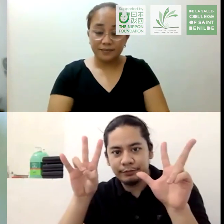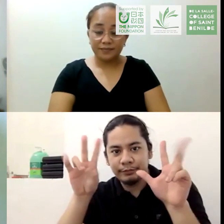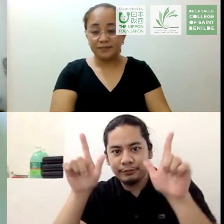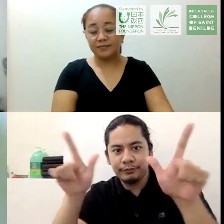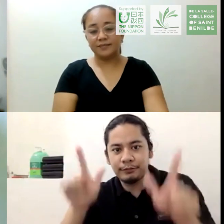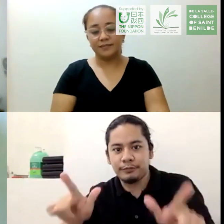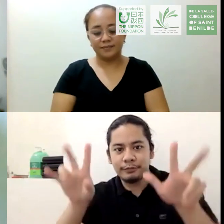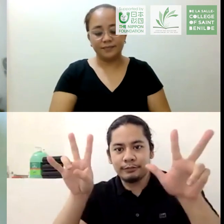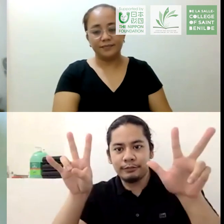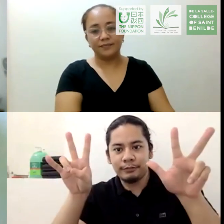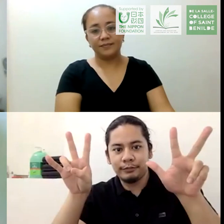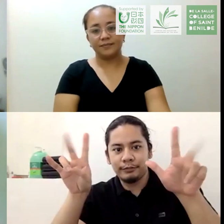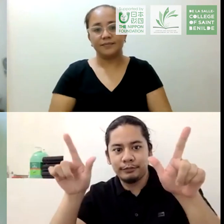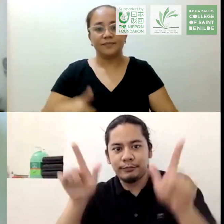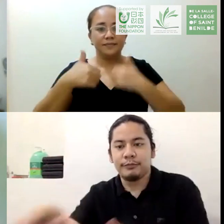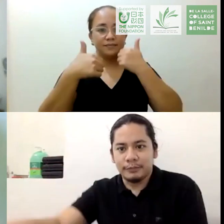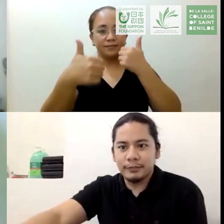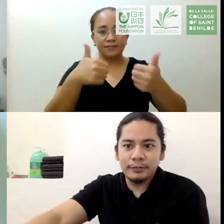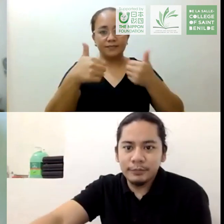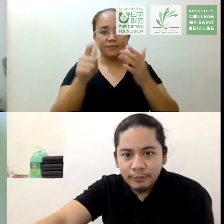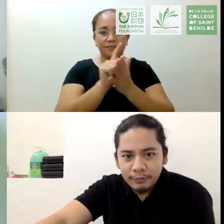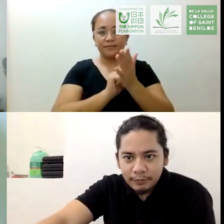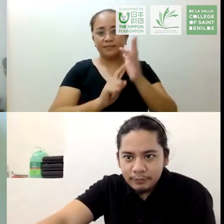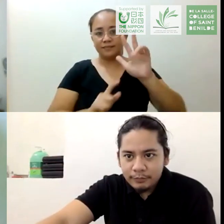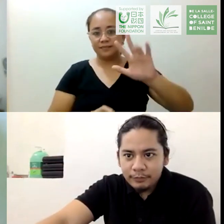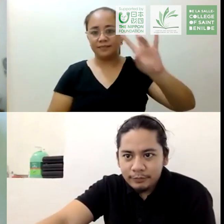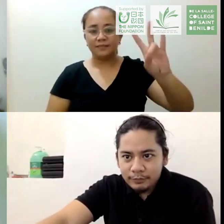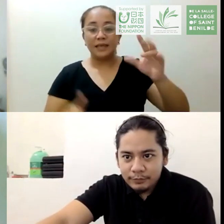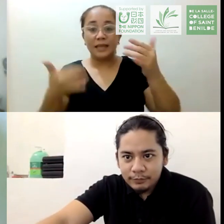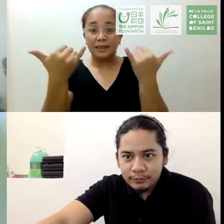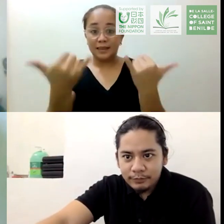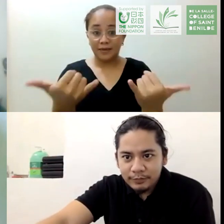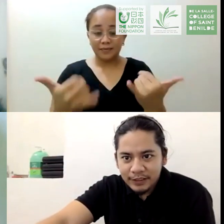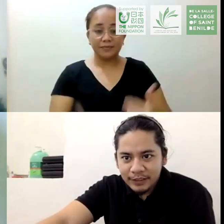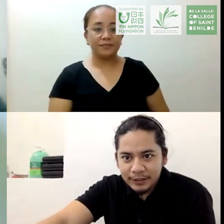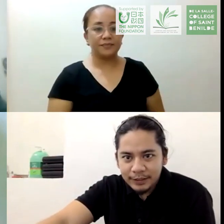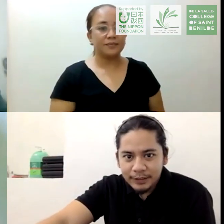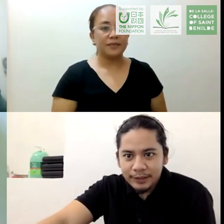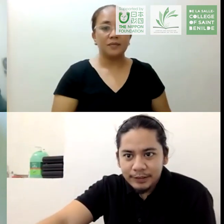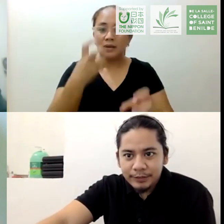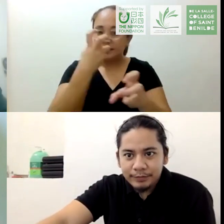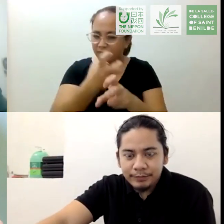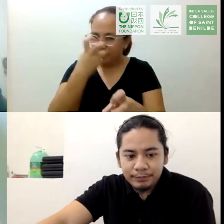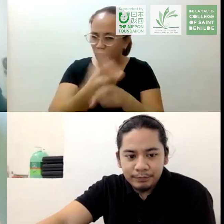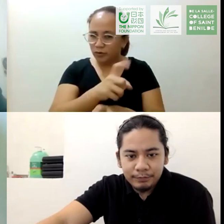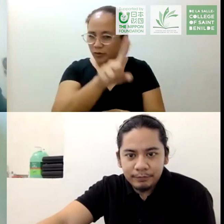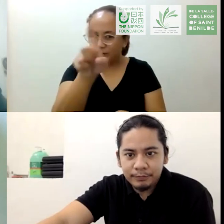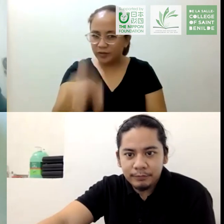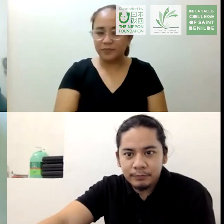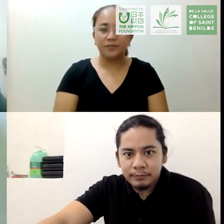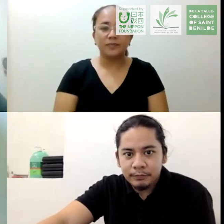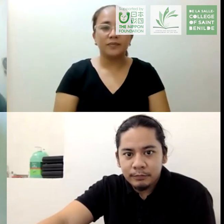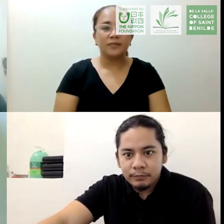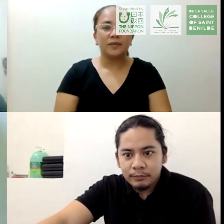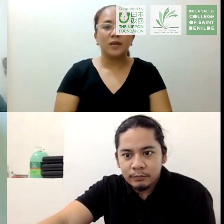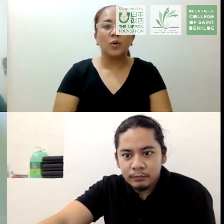Yes, sir. 3 and 7. Okay. Lesson 3 and 7. All right. Now, a more difficult question. When do you want to have